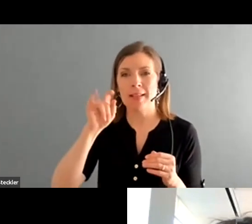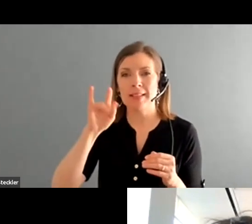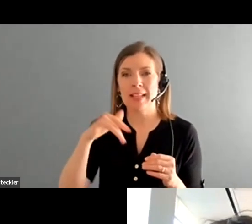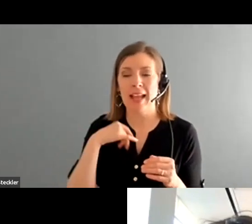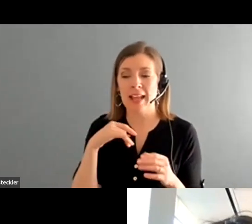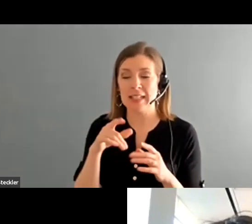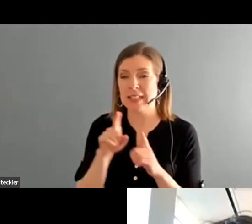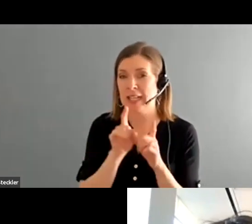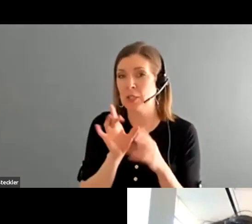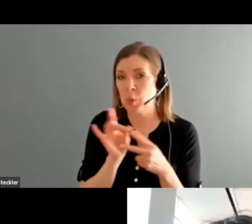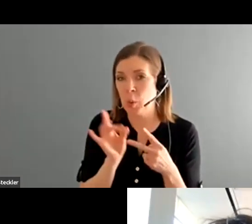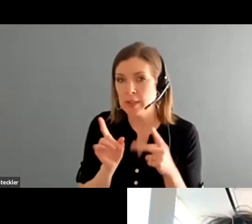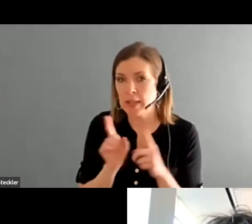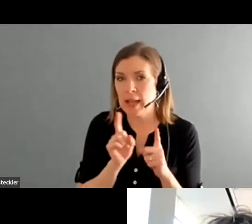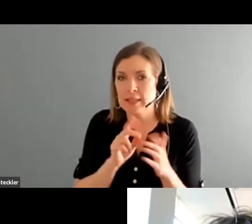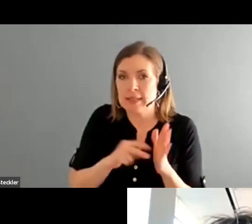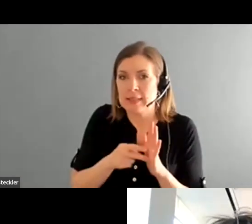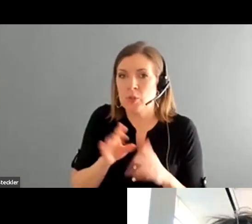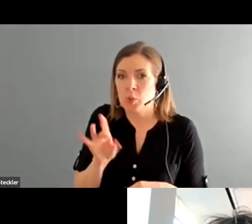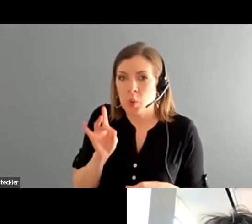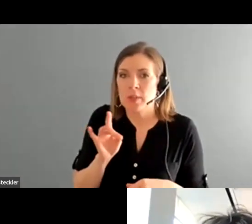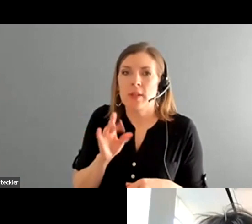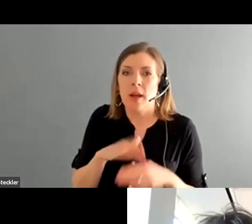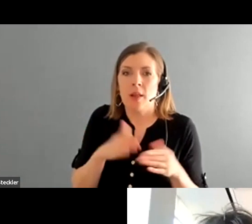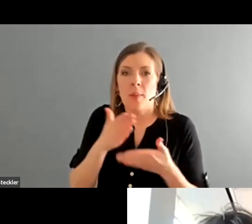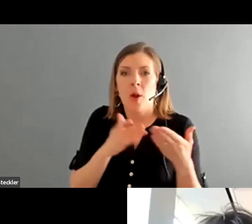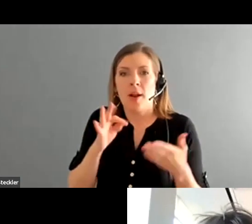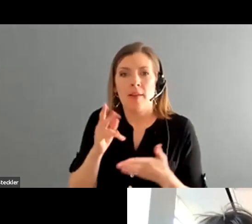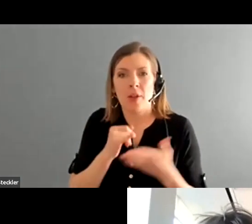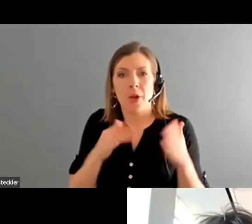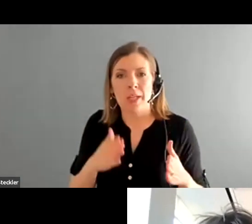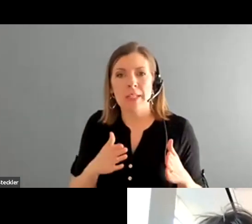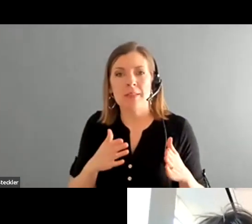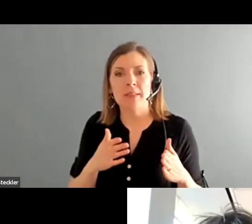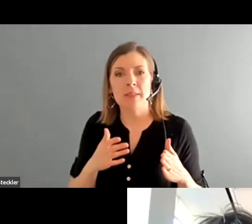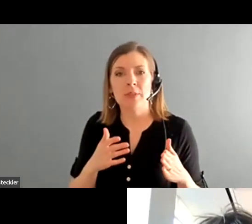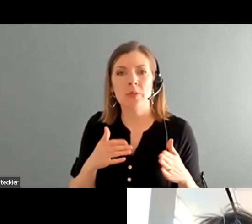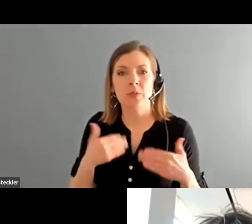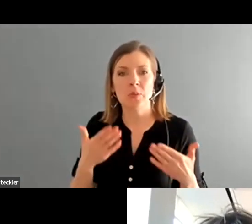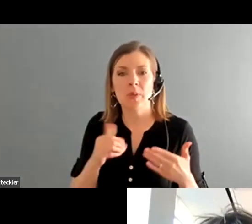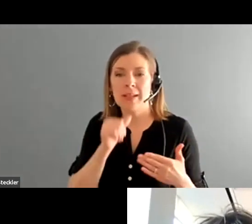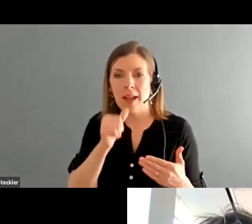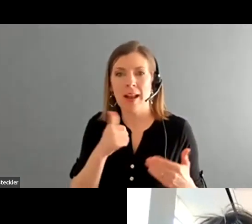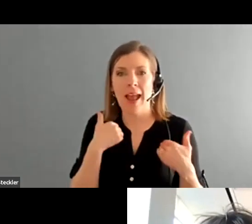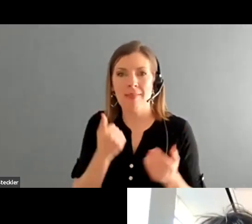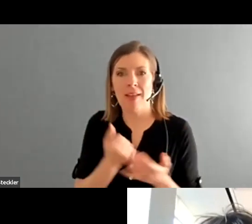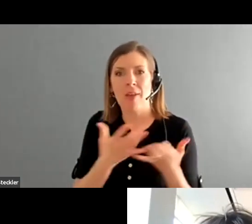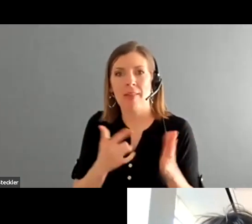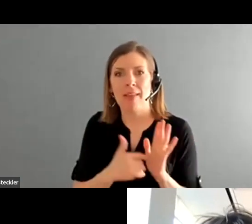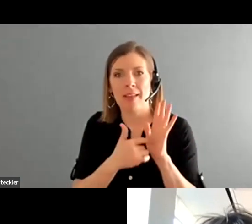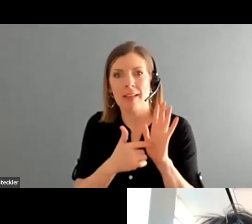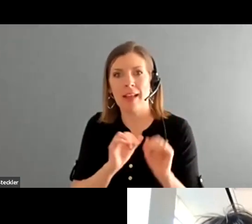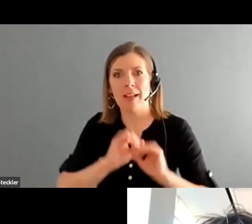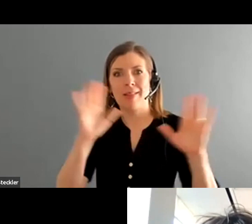that as a choice. That I take that as an intentional choice on the part of this artist to not have everything be so